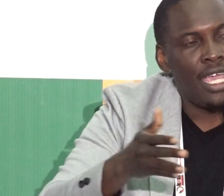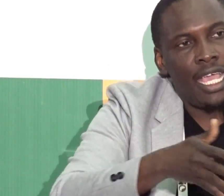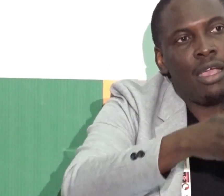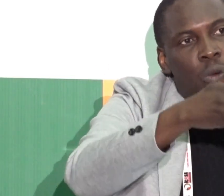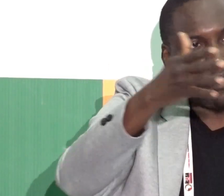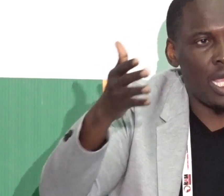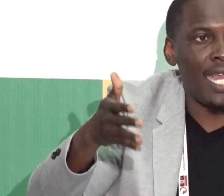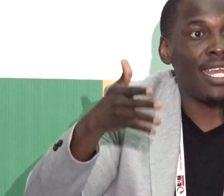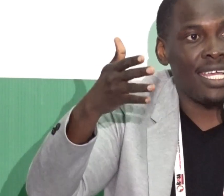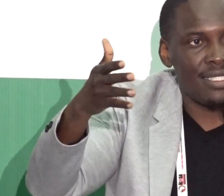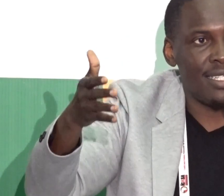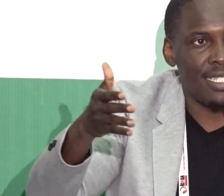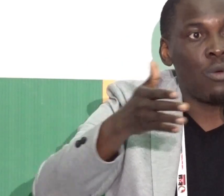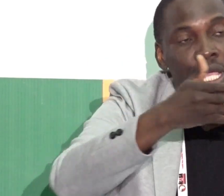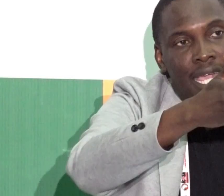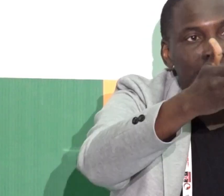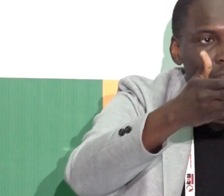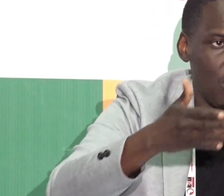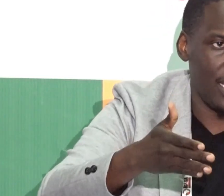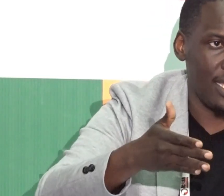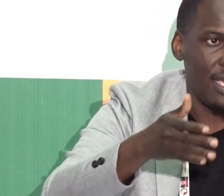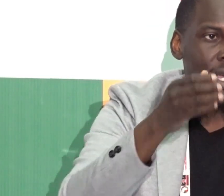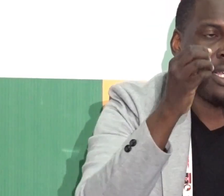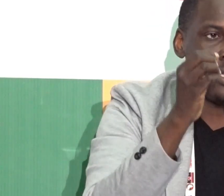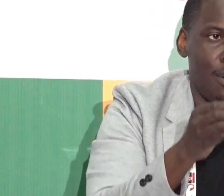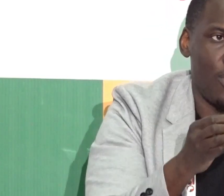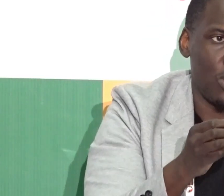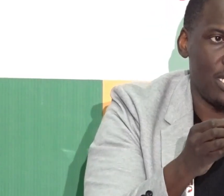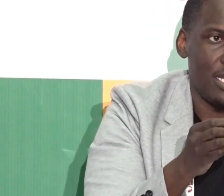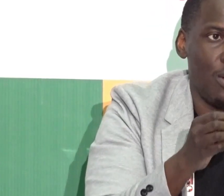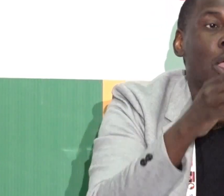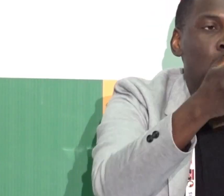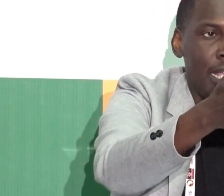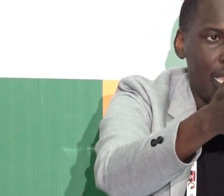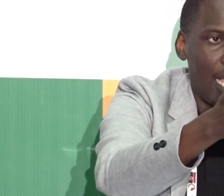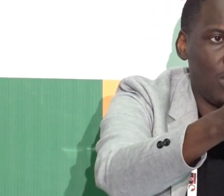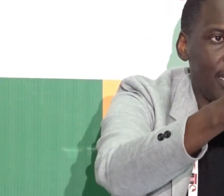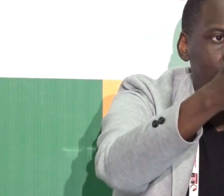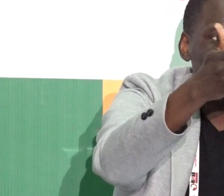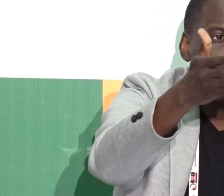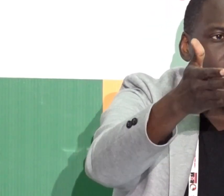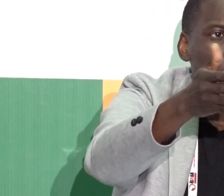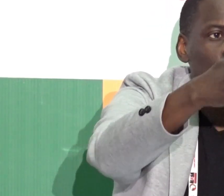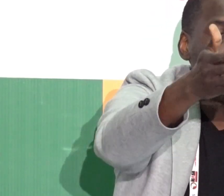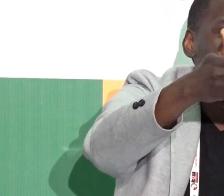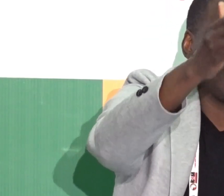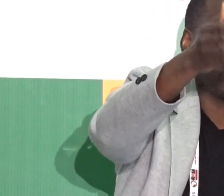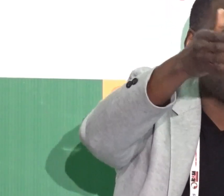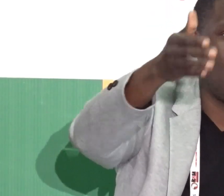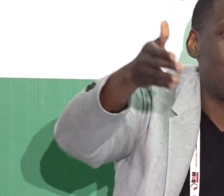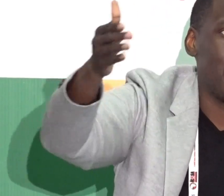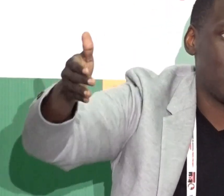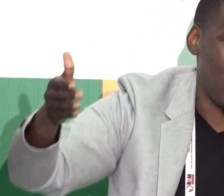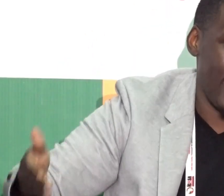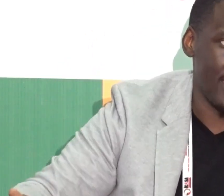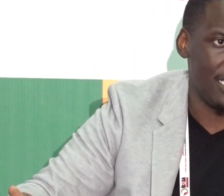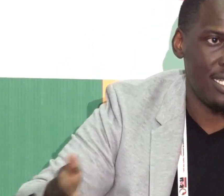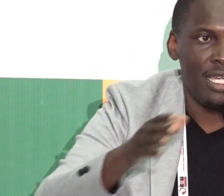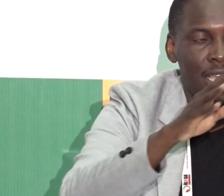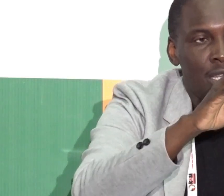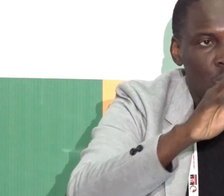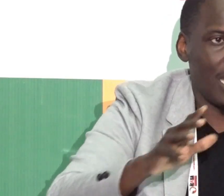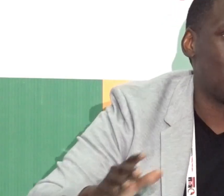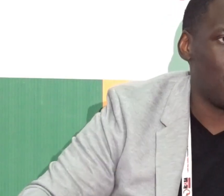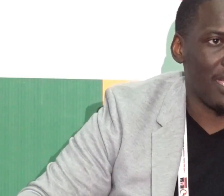day, when we analyze the data, we can actually support, or actually, look into these groups based on